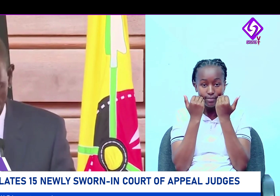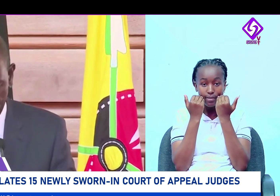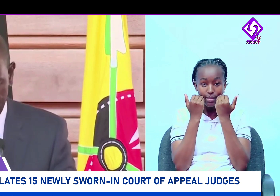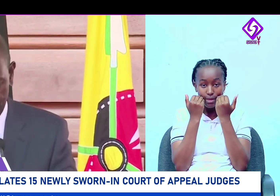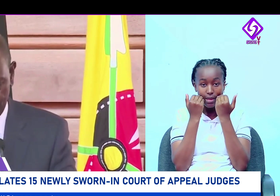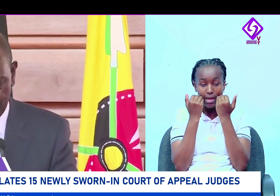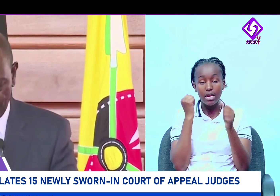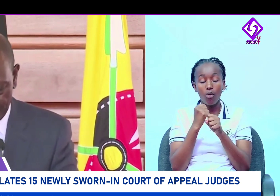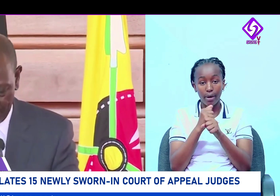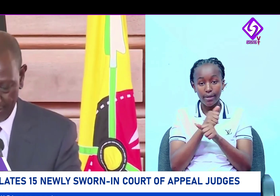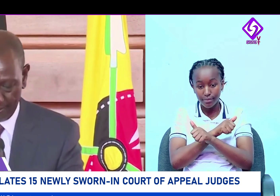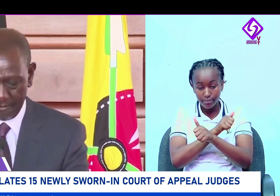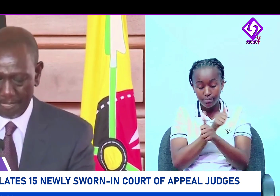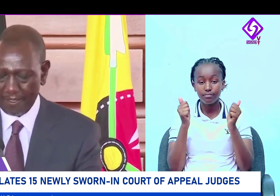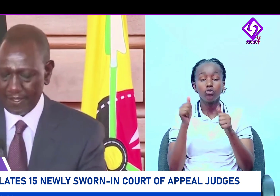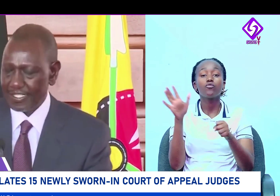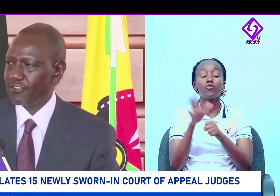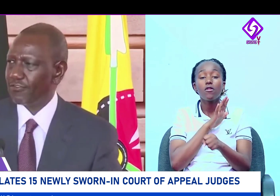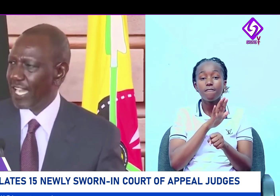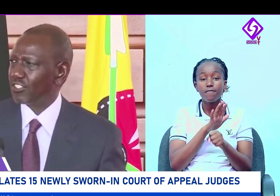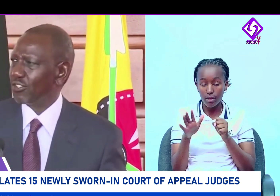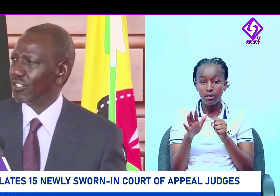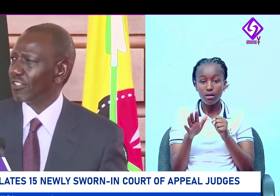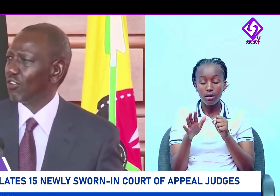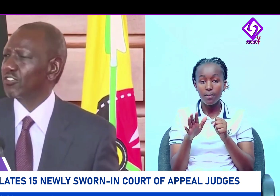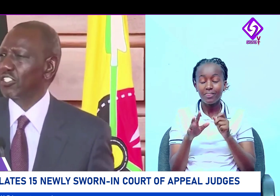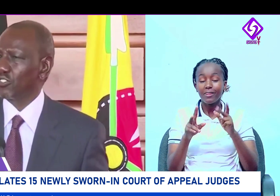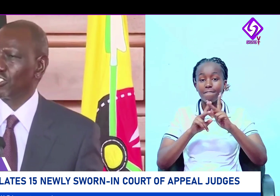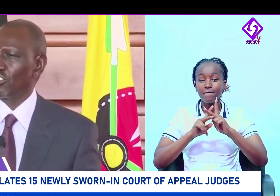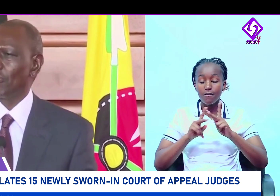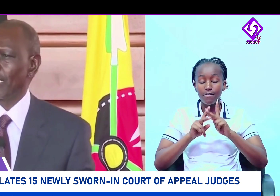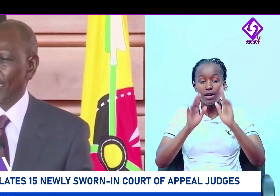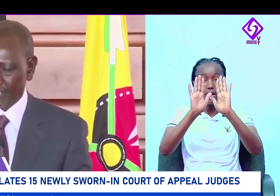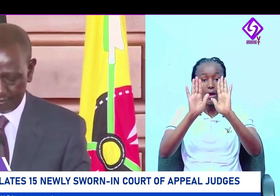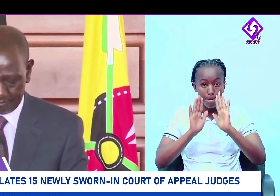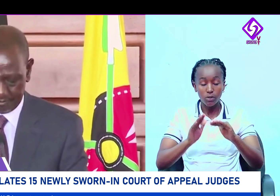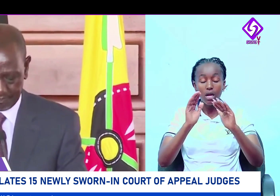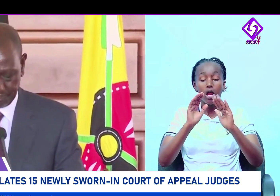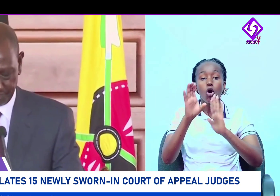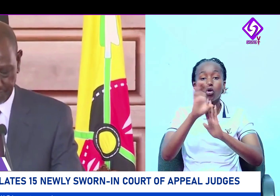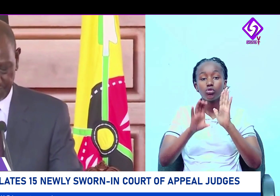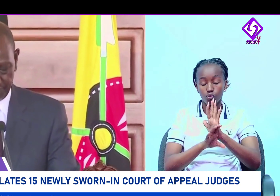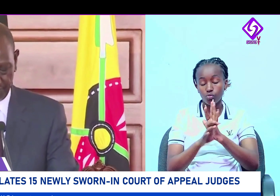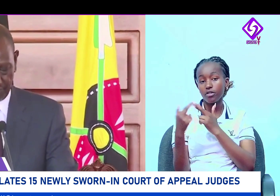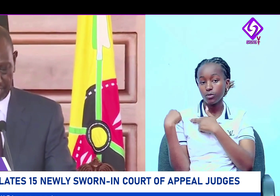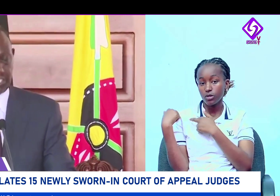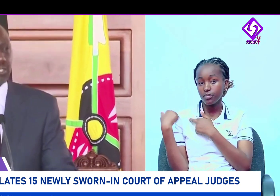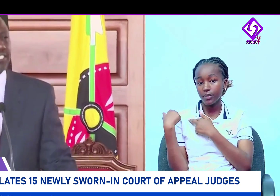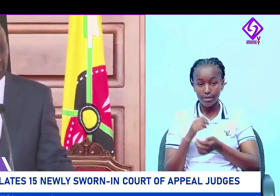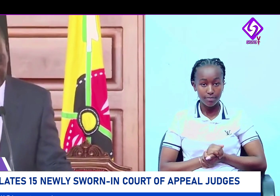resourced to fulfill its vital constitutional mandate. In